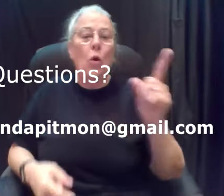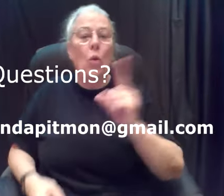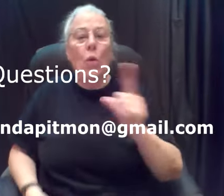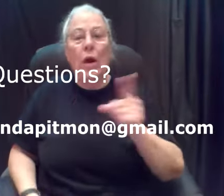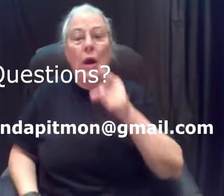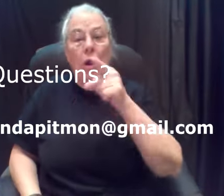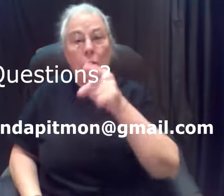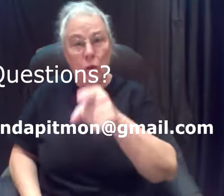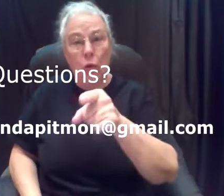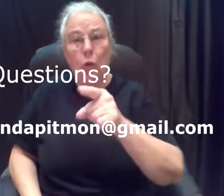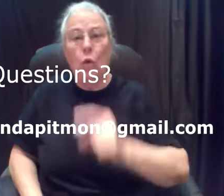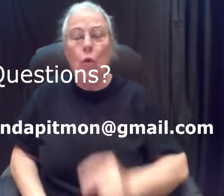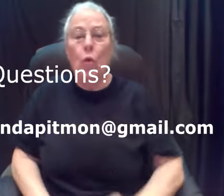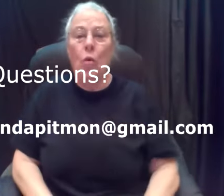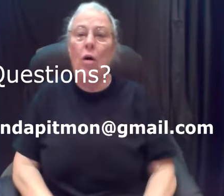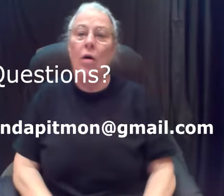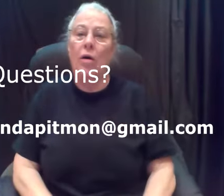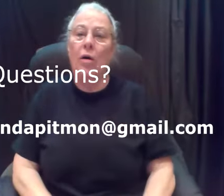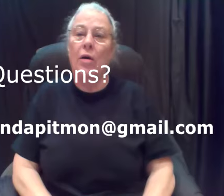where you are.